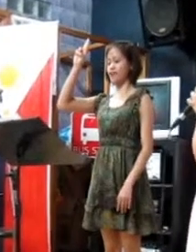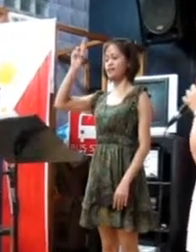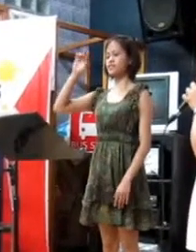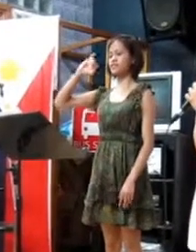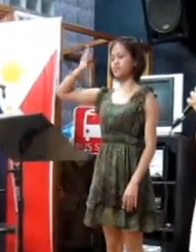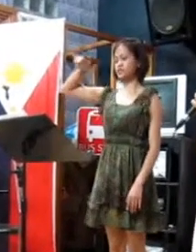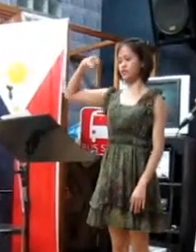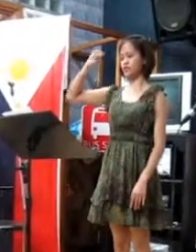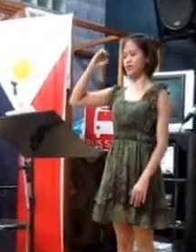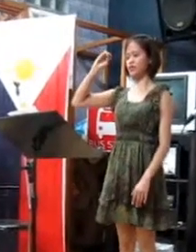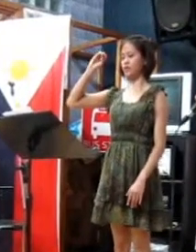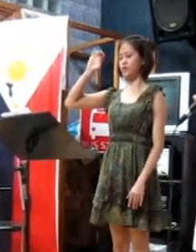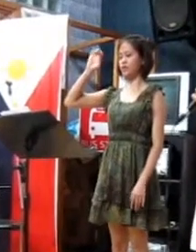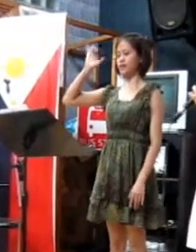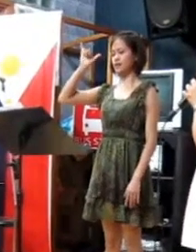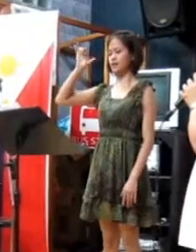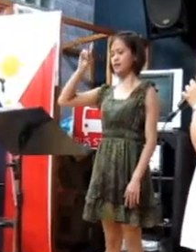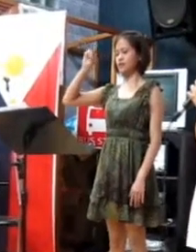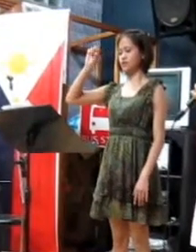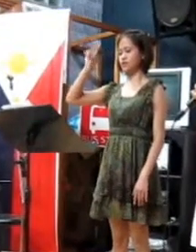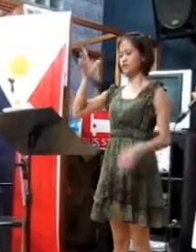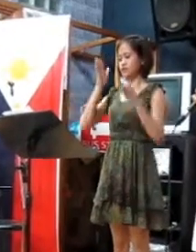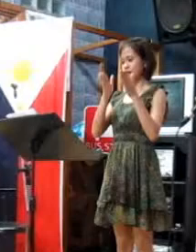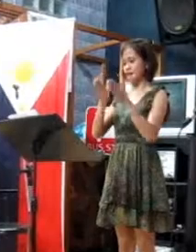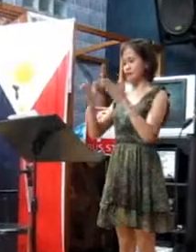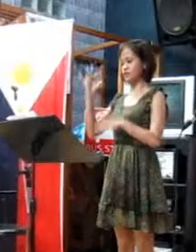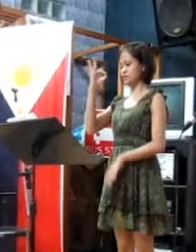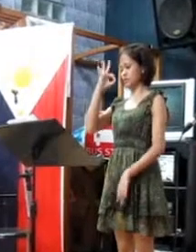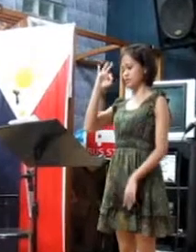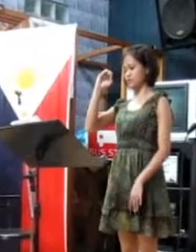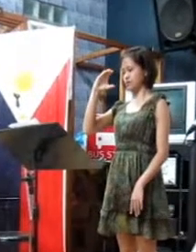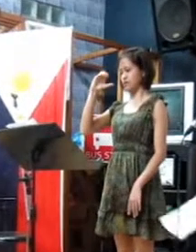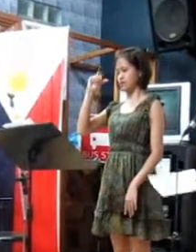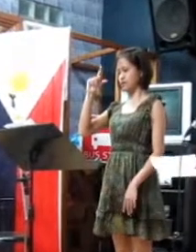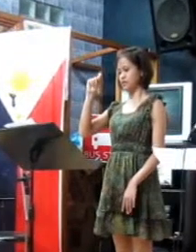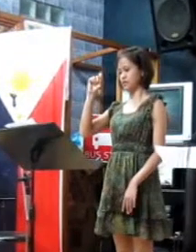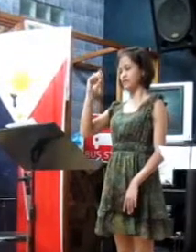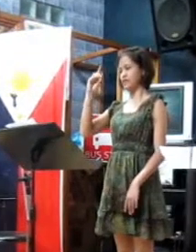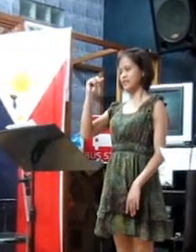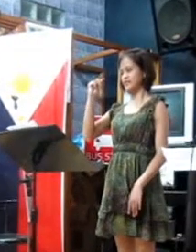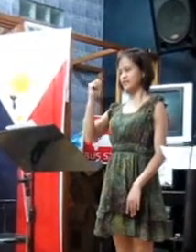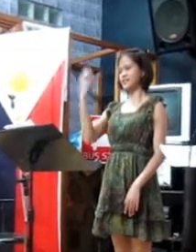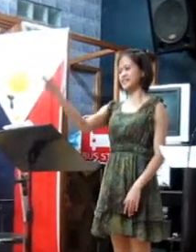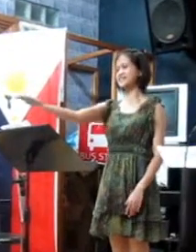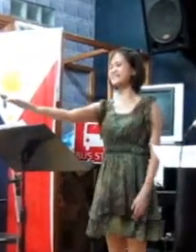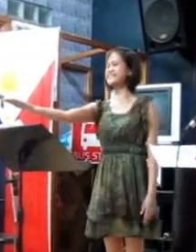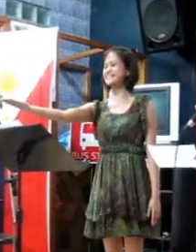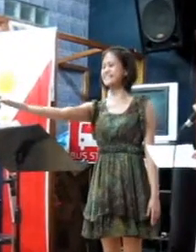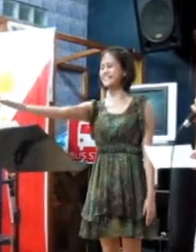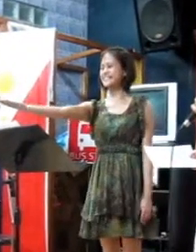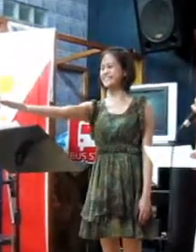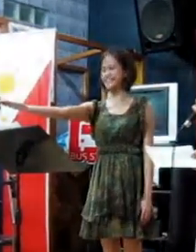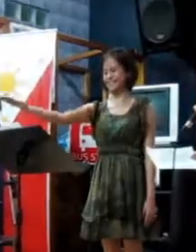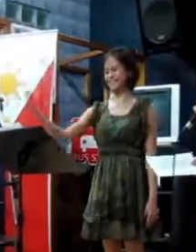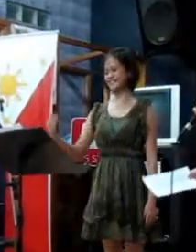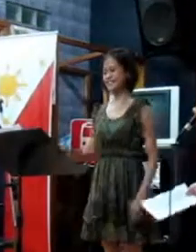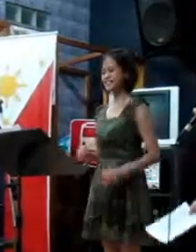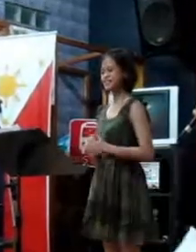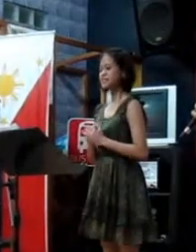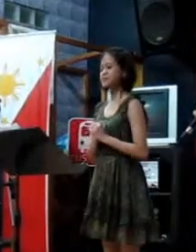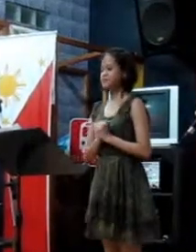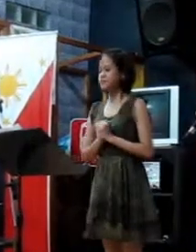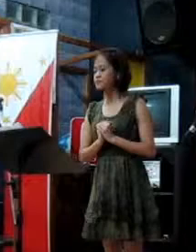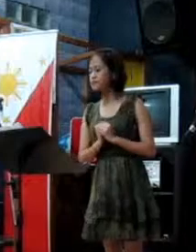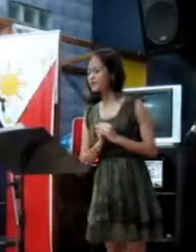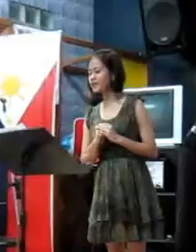to Sir Joey Daod, the Planning Focal of TESDA,